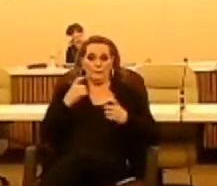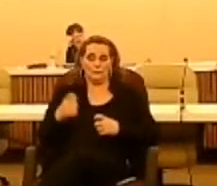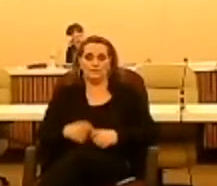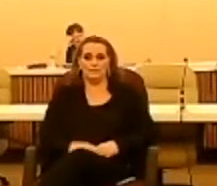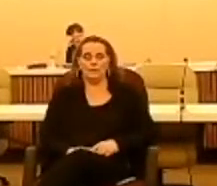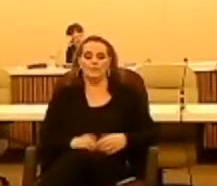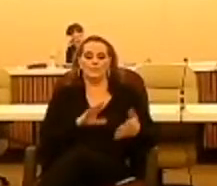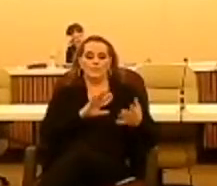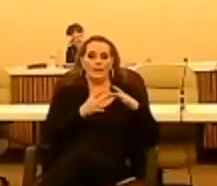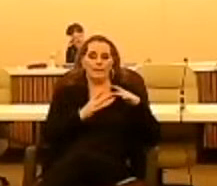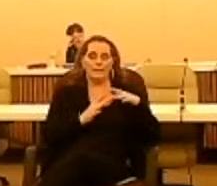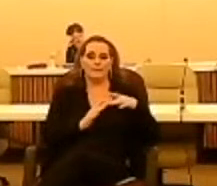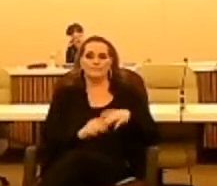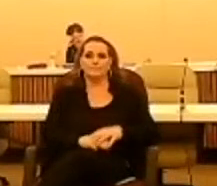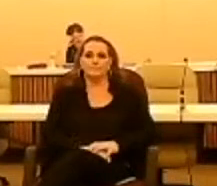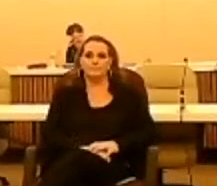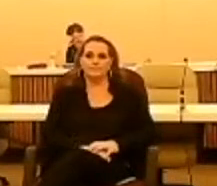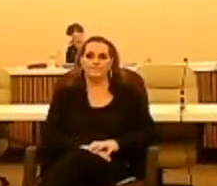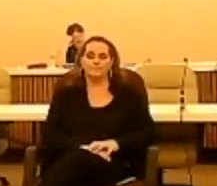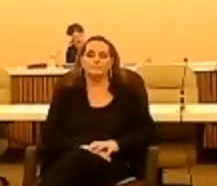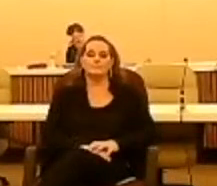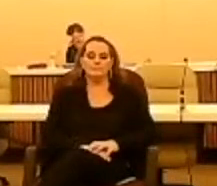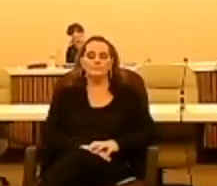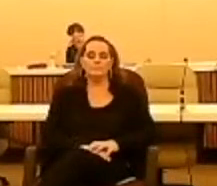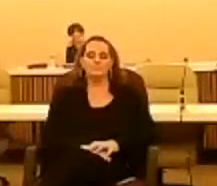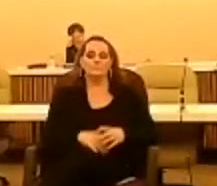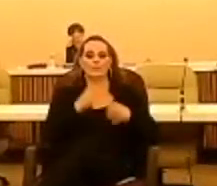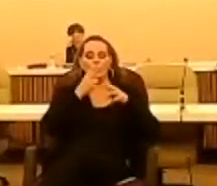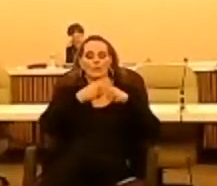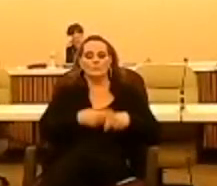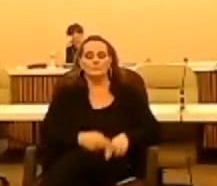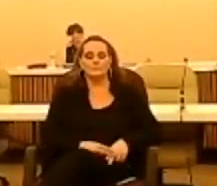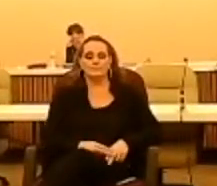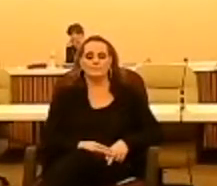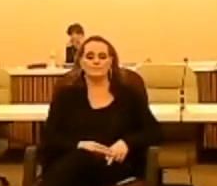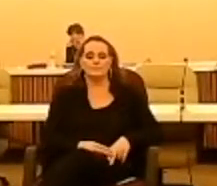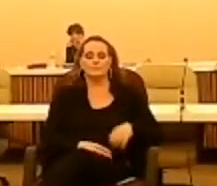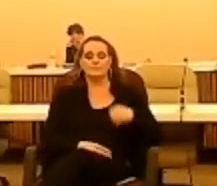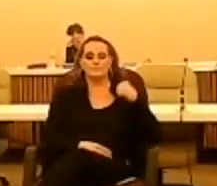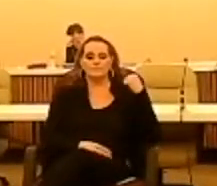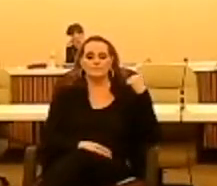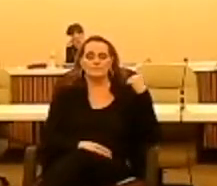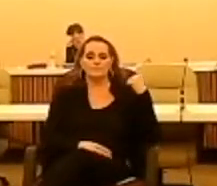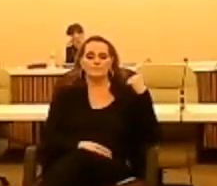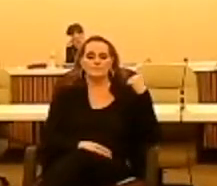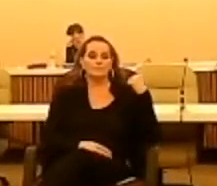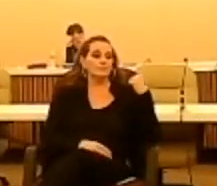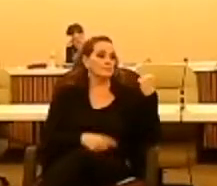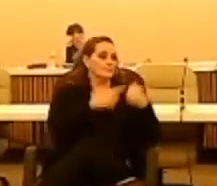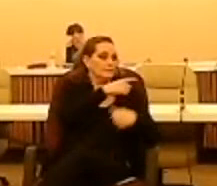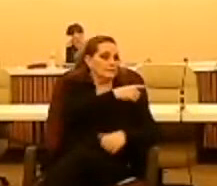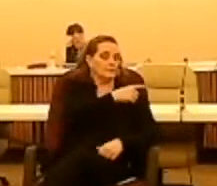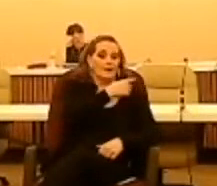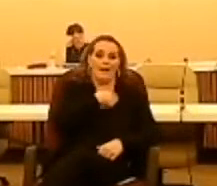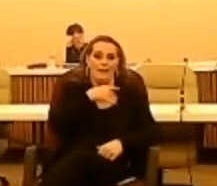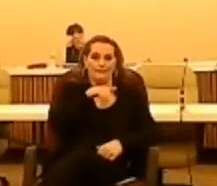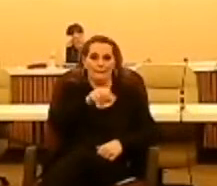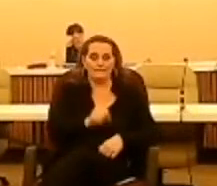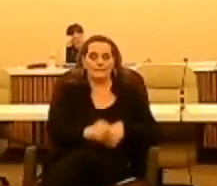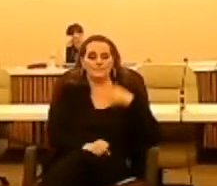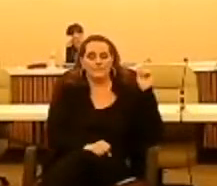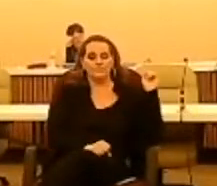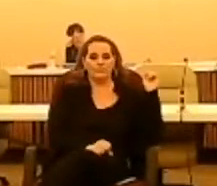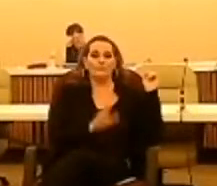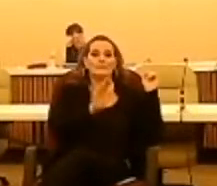Anything online? Hearing none, please call the roll. Councilmember Barley, Aye.